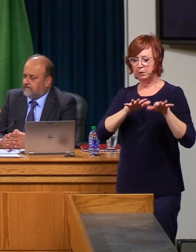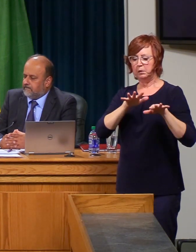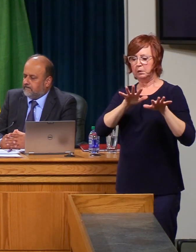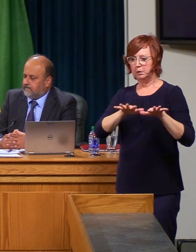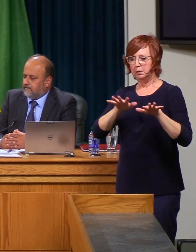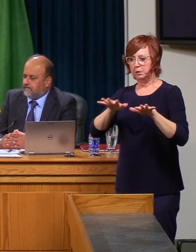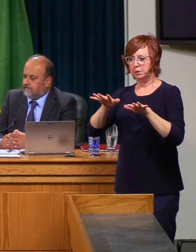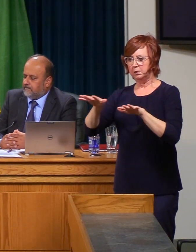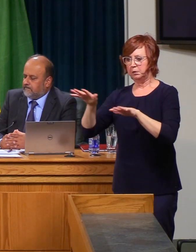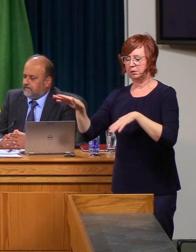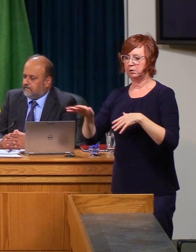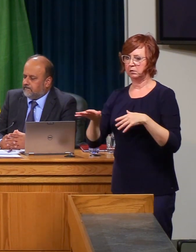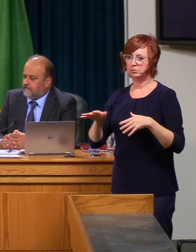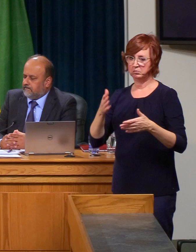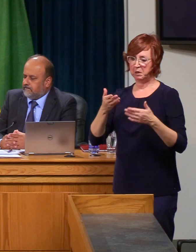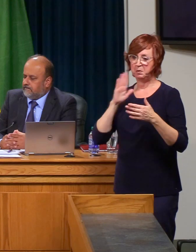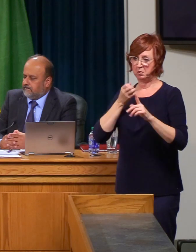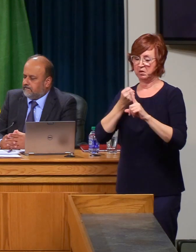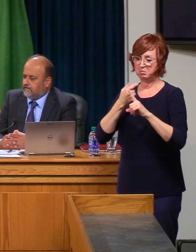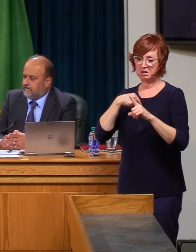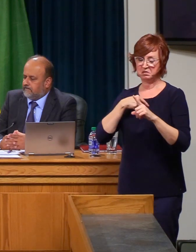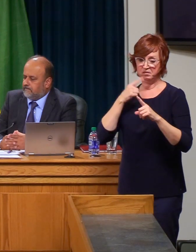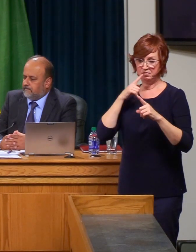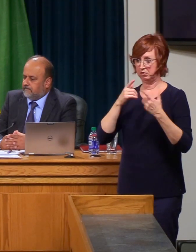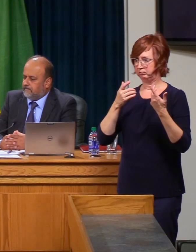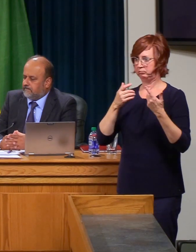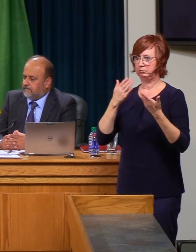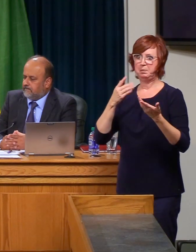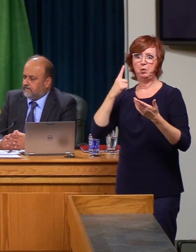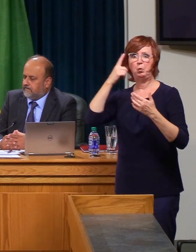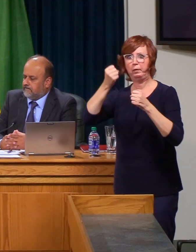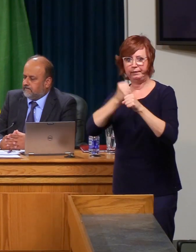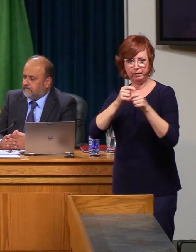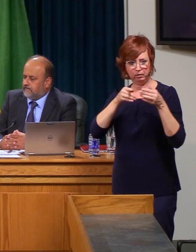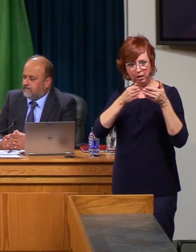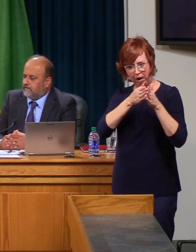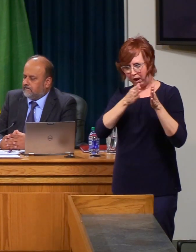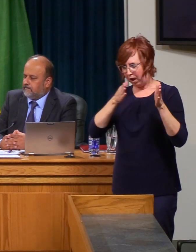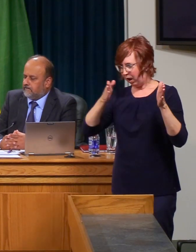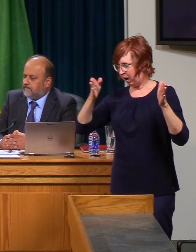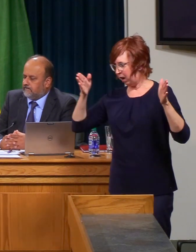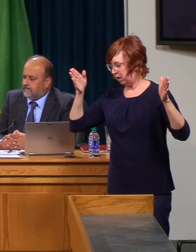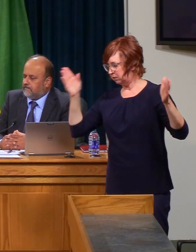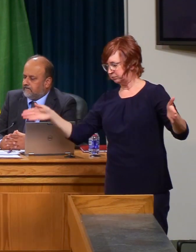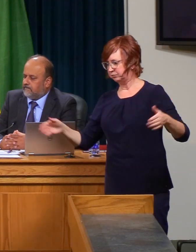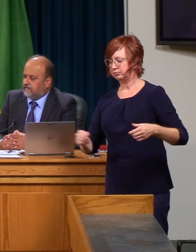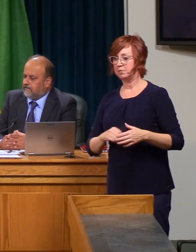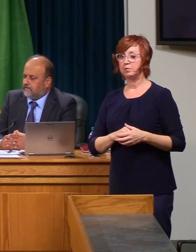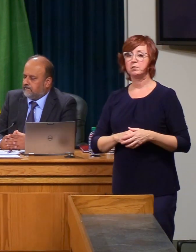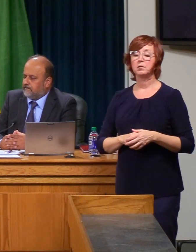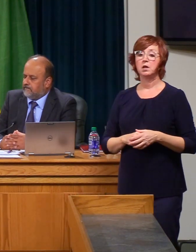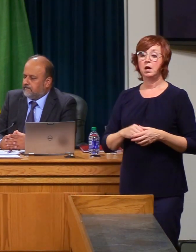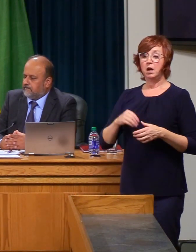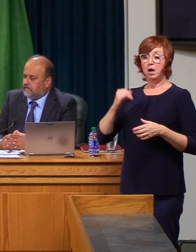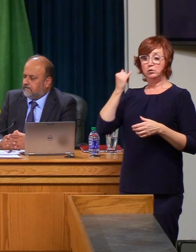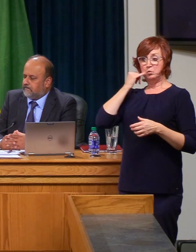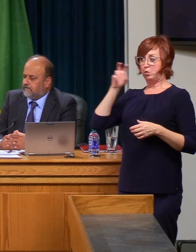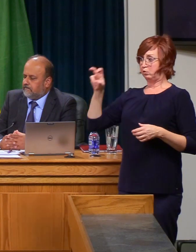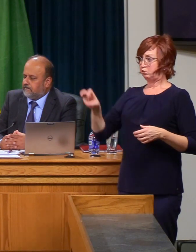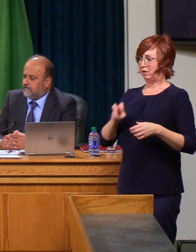say, the next year. International travel, when you are returning from international travel, you should, for all intents and